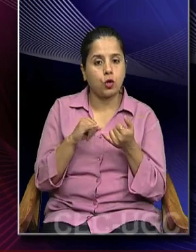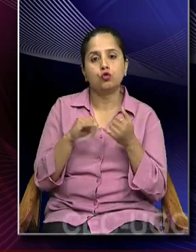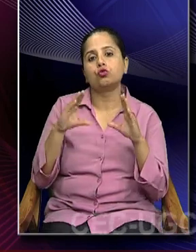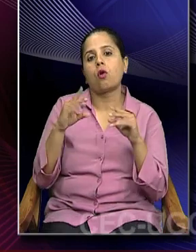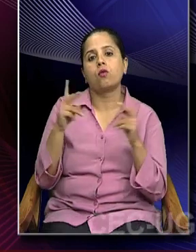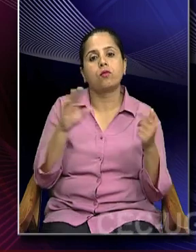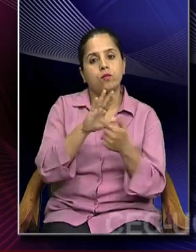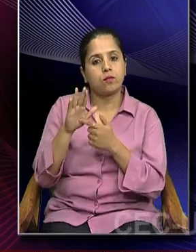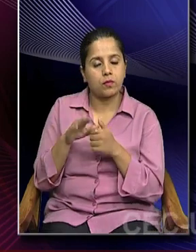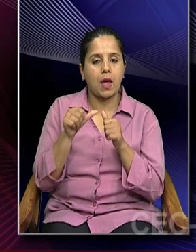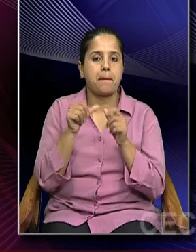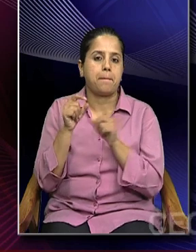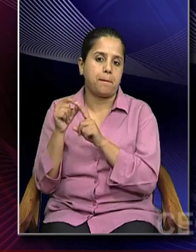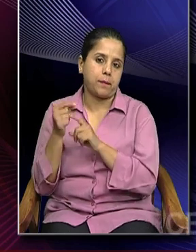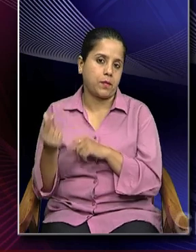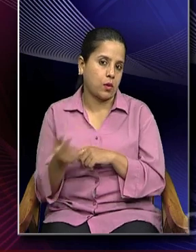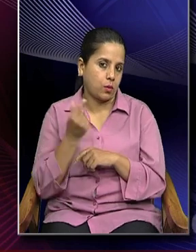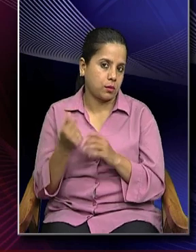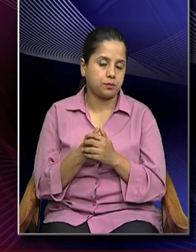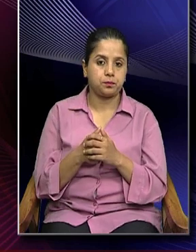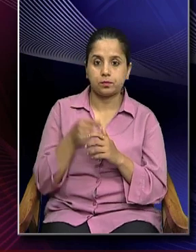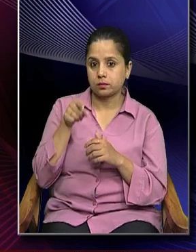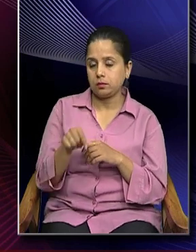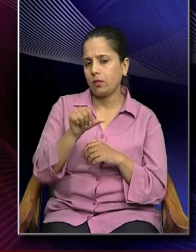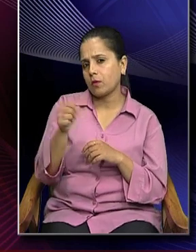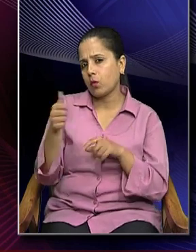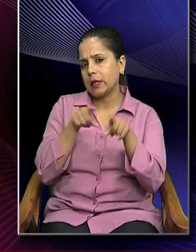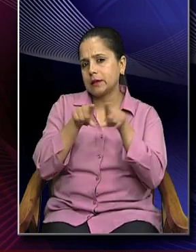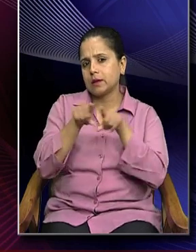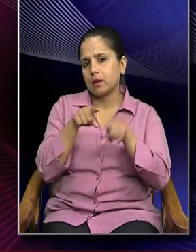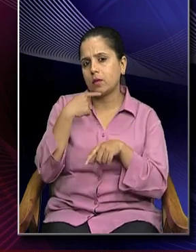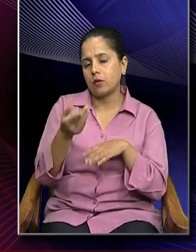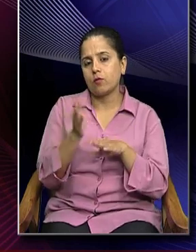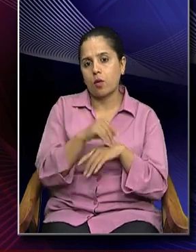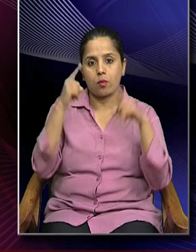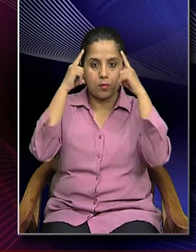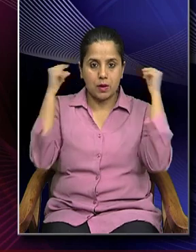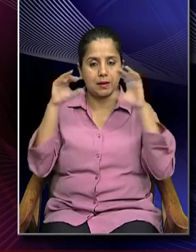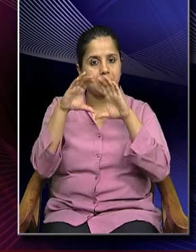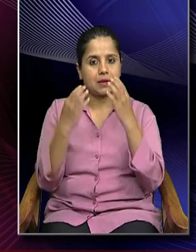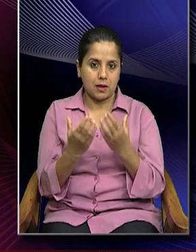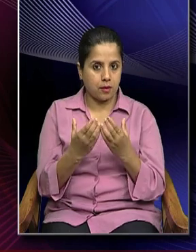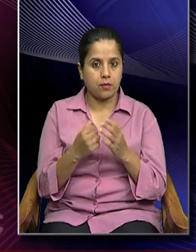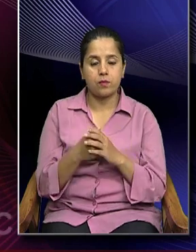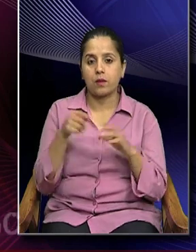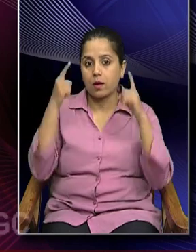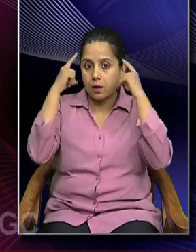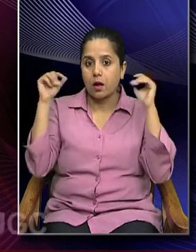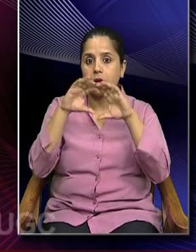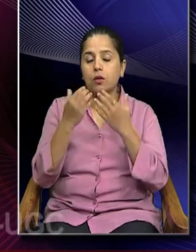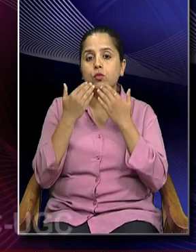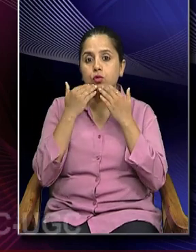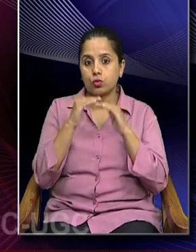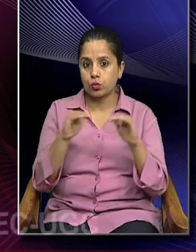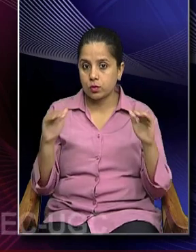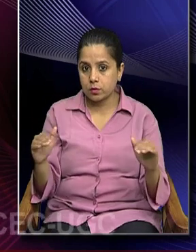software application. In the another example from the nursing class, the nursing